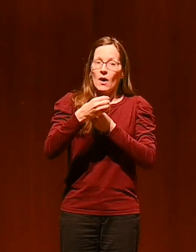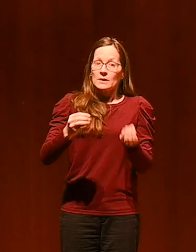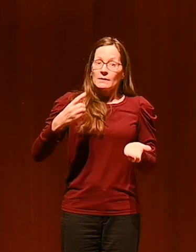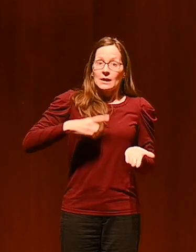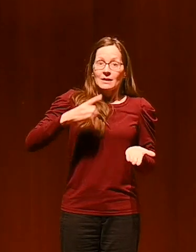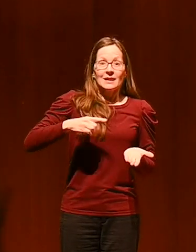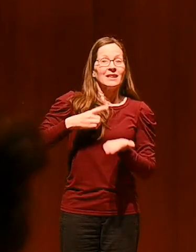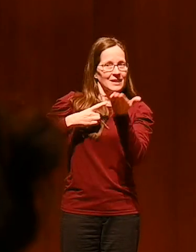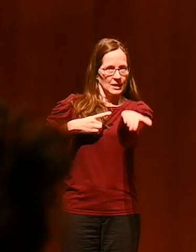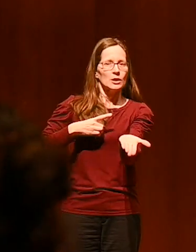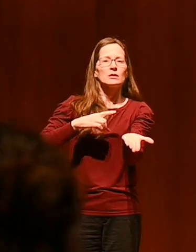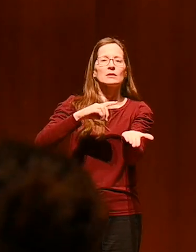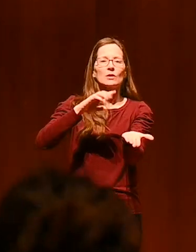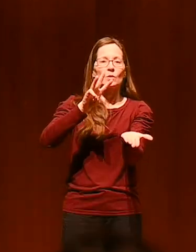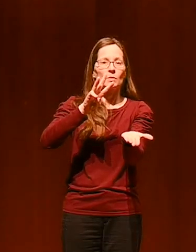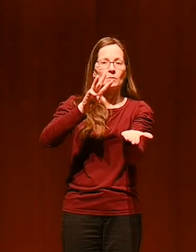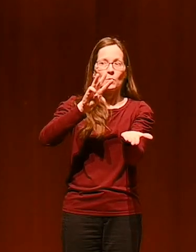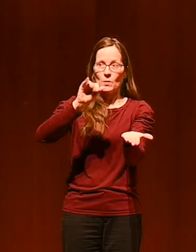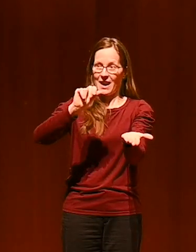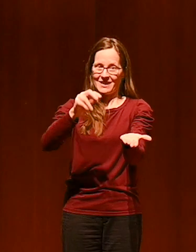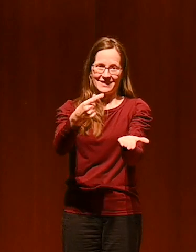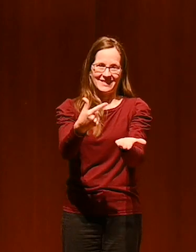Wang.